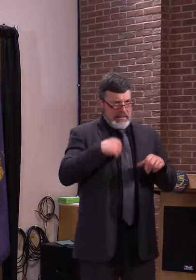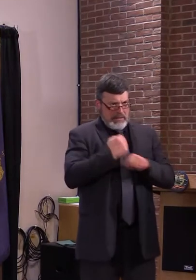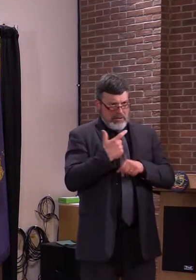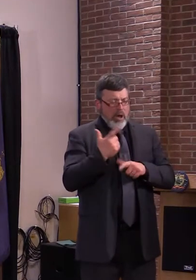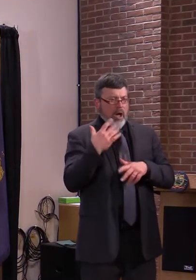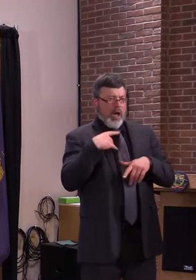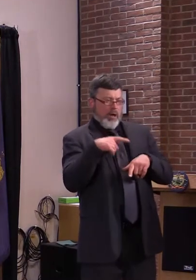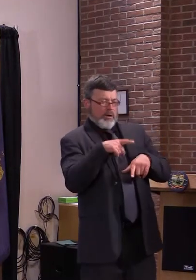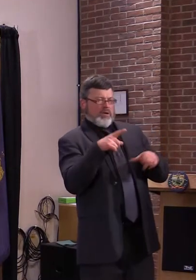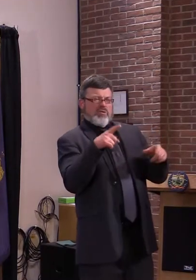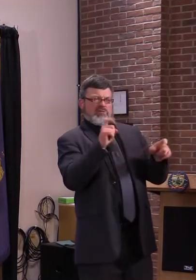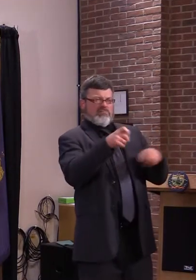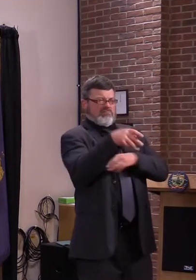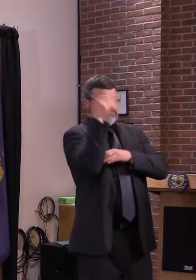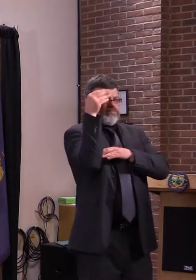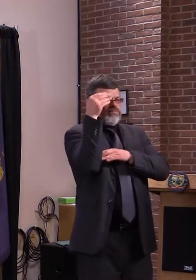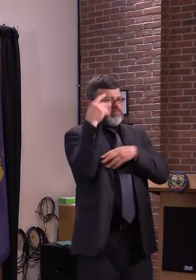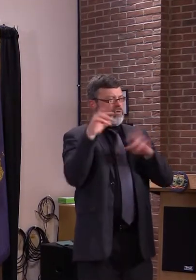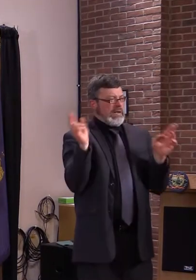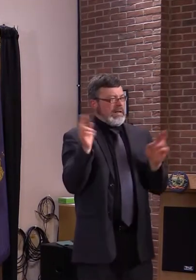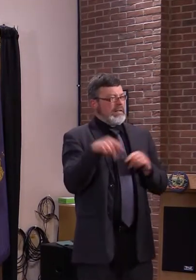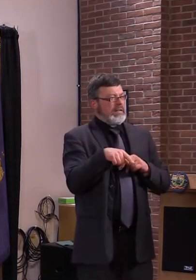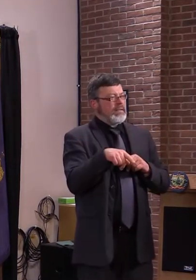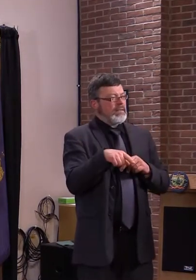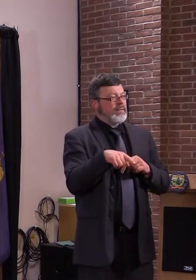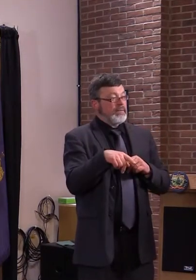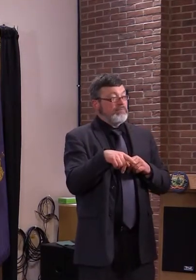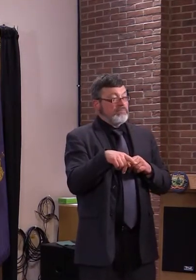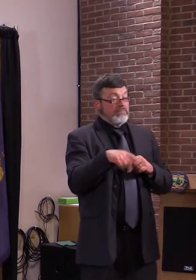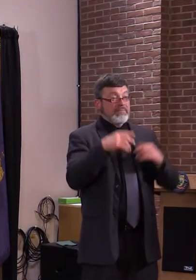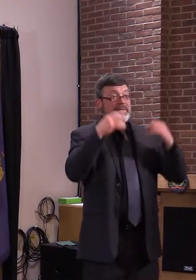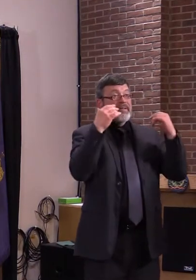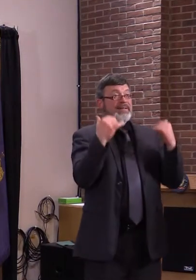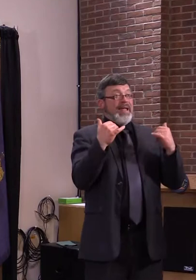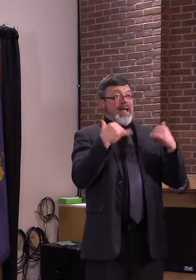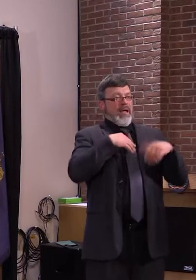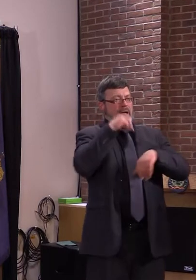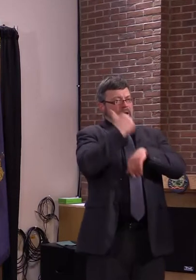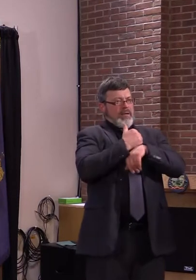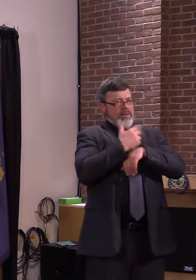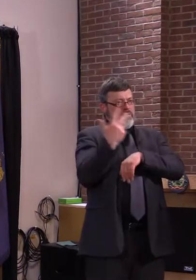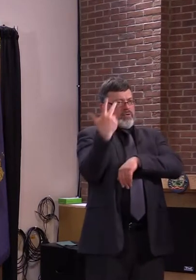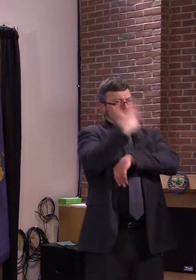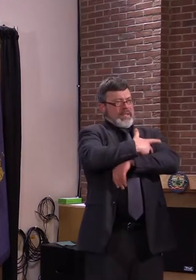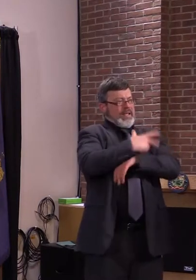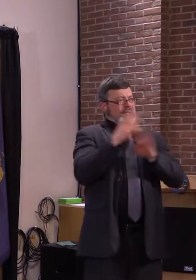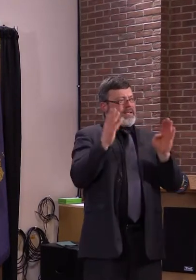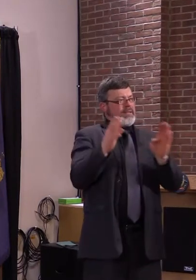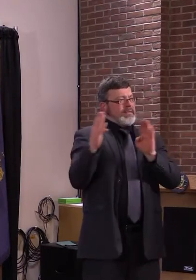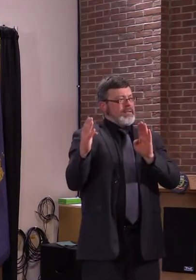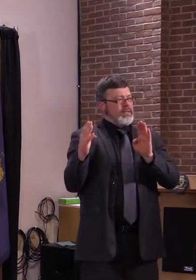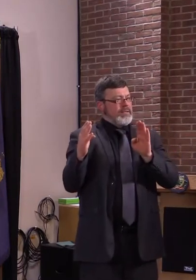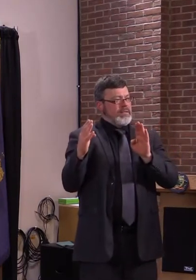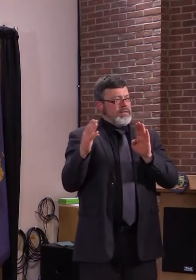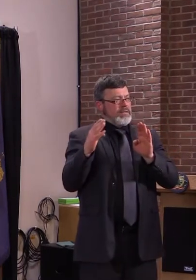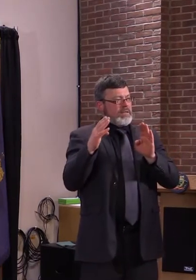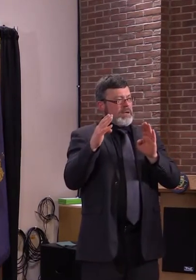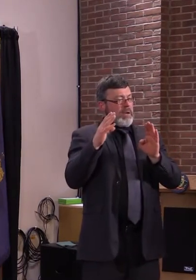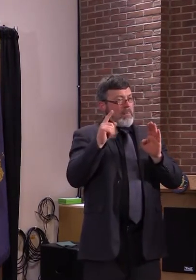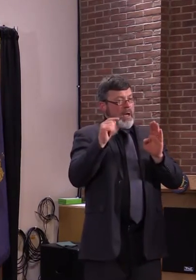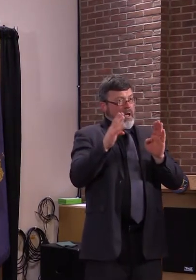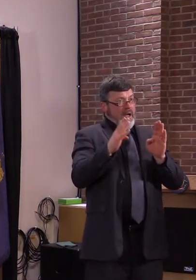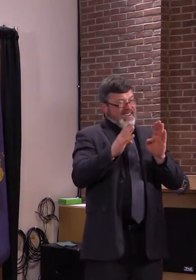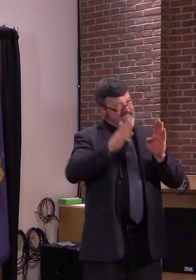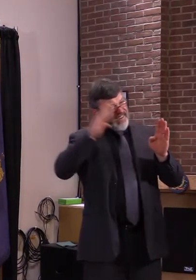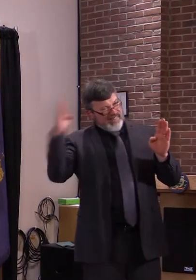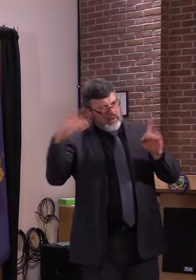from 3 days, three business days as it currently is, to 30 days. And as well, during that time,